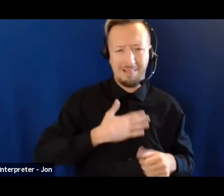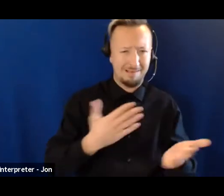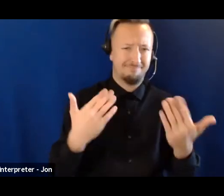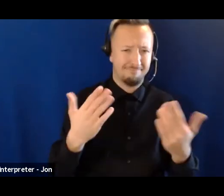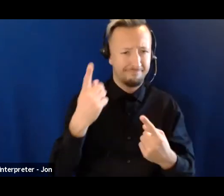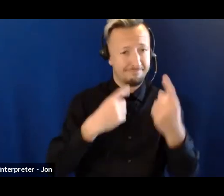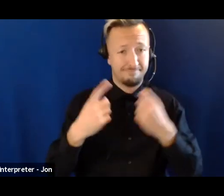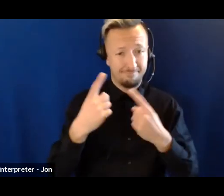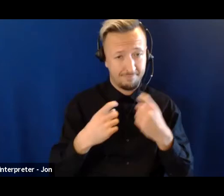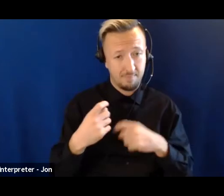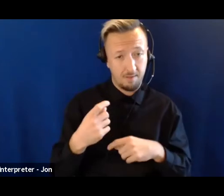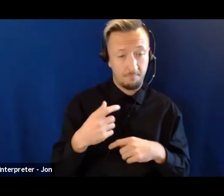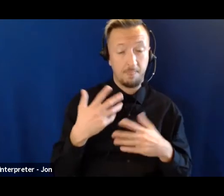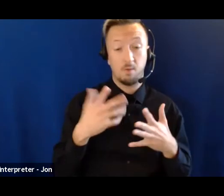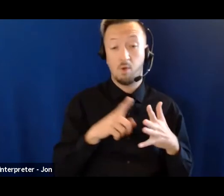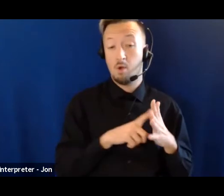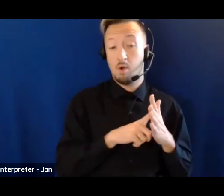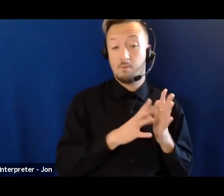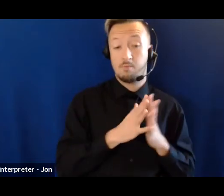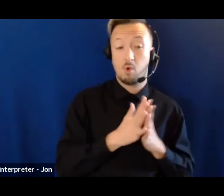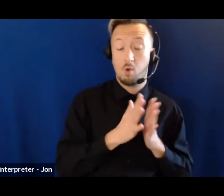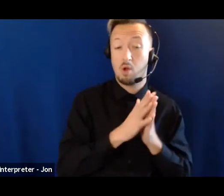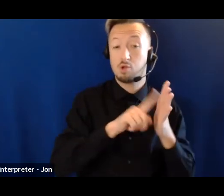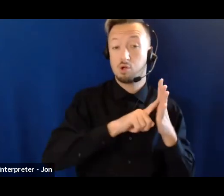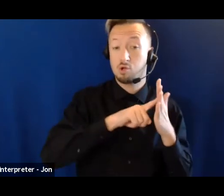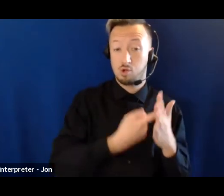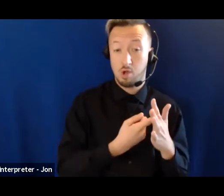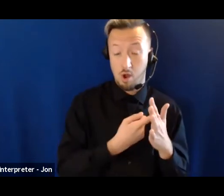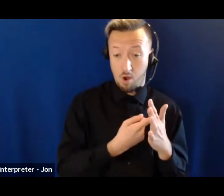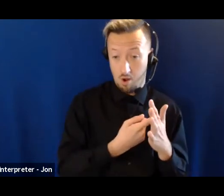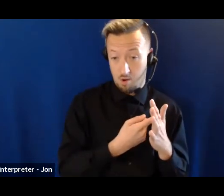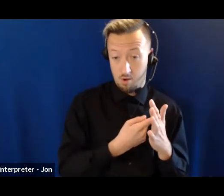So where we're gonna start is the